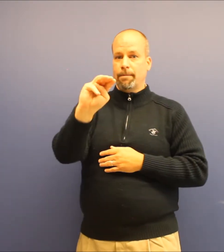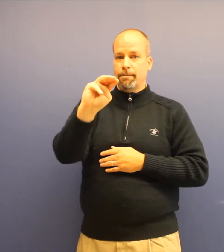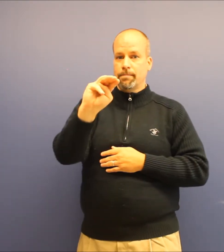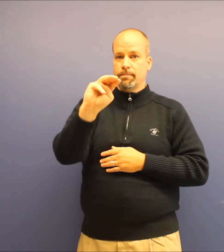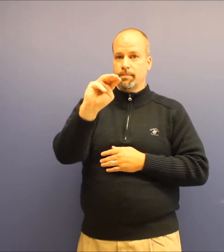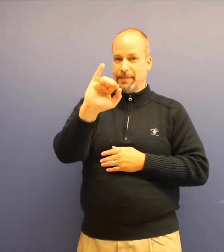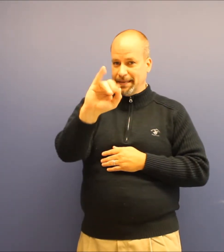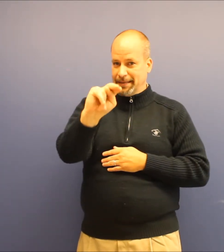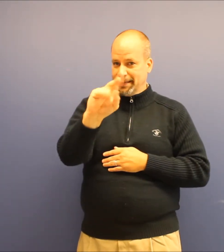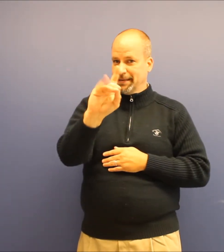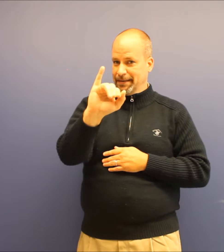Michigan,